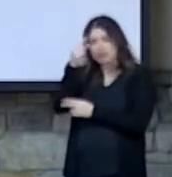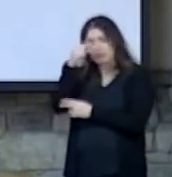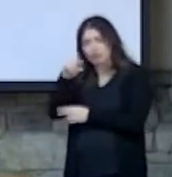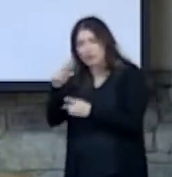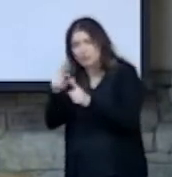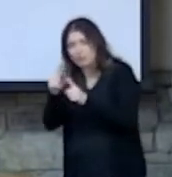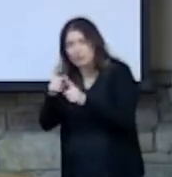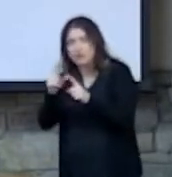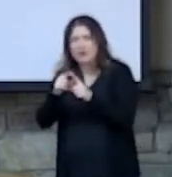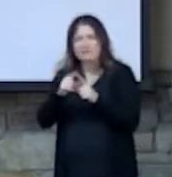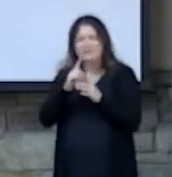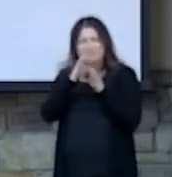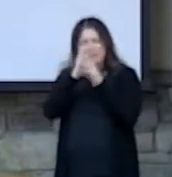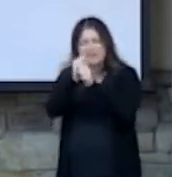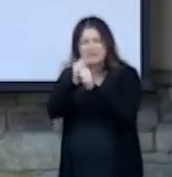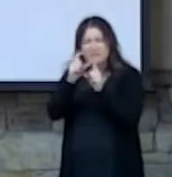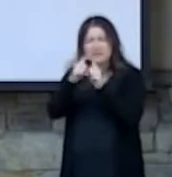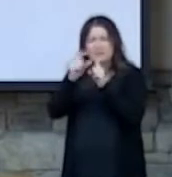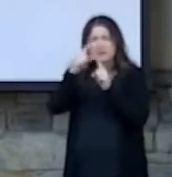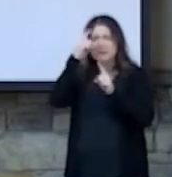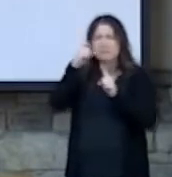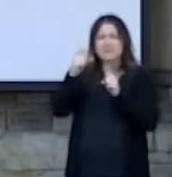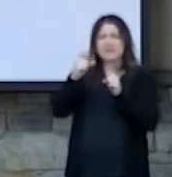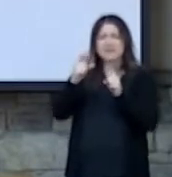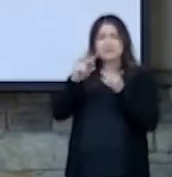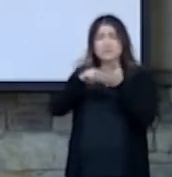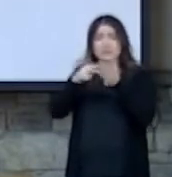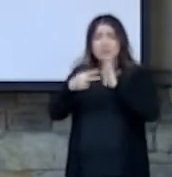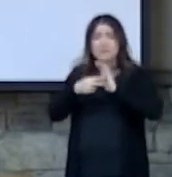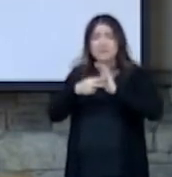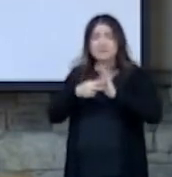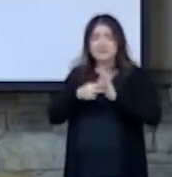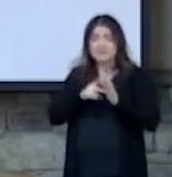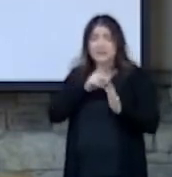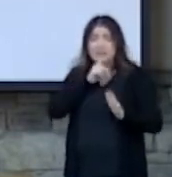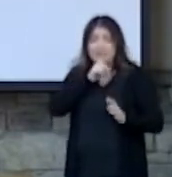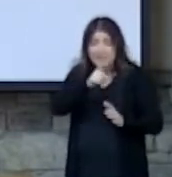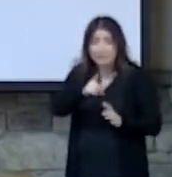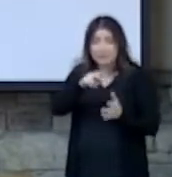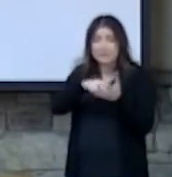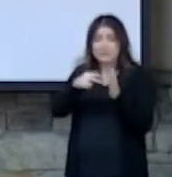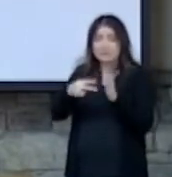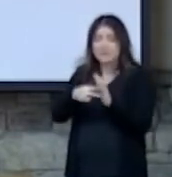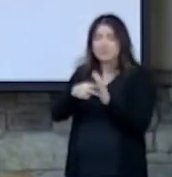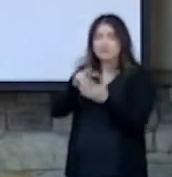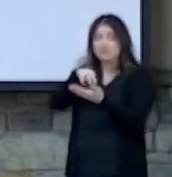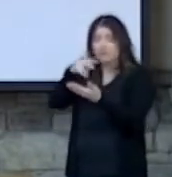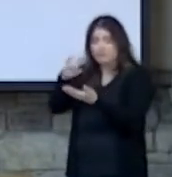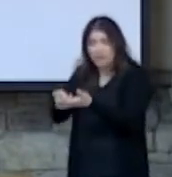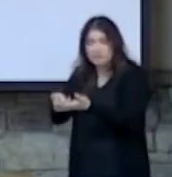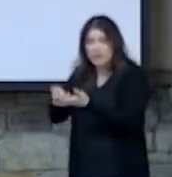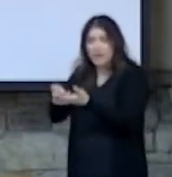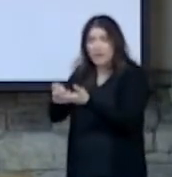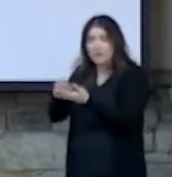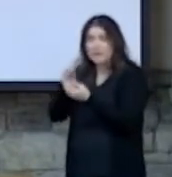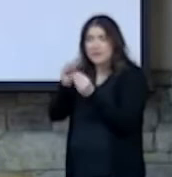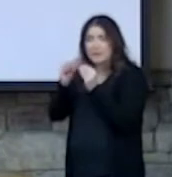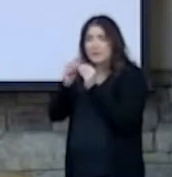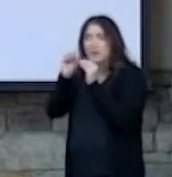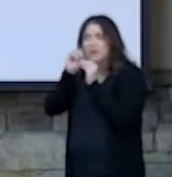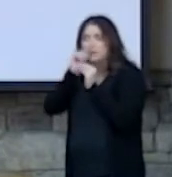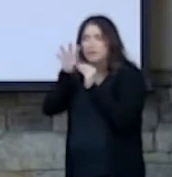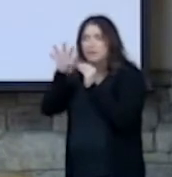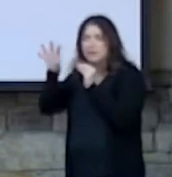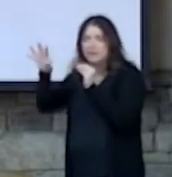picture of what it means. It literally means to fall down and blow a kiss. It's kind of interesting, isn't